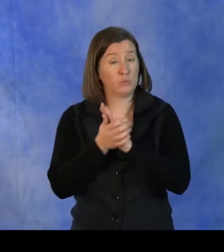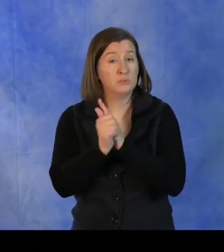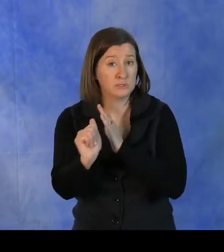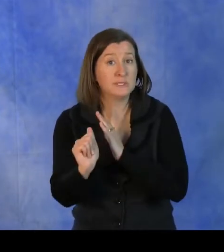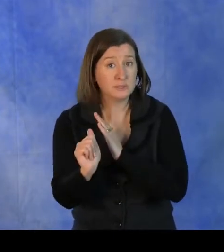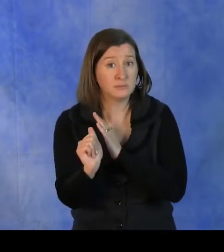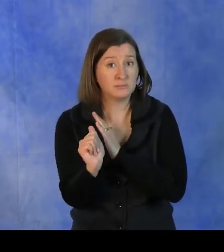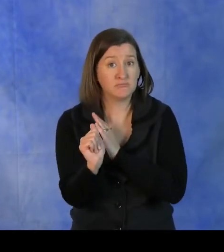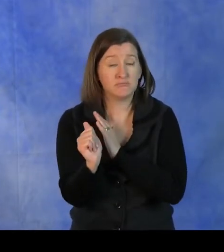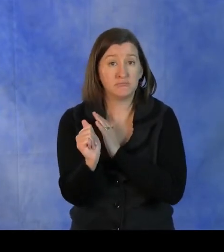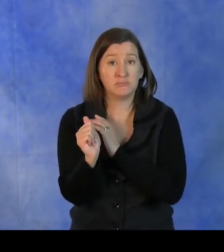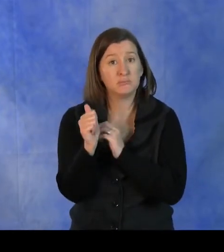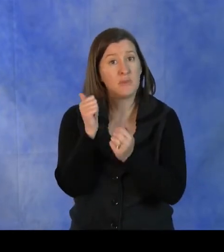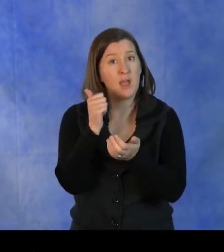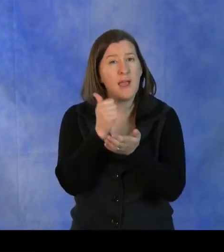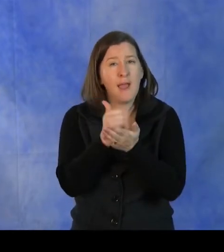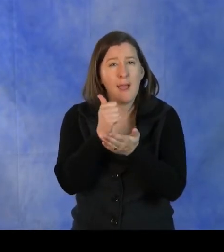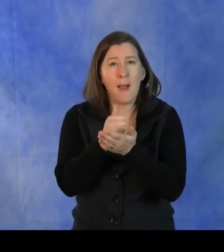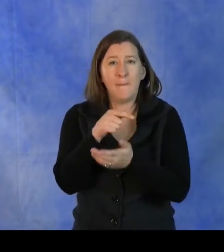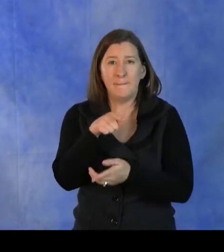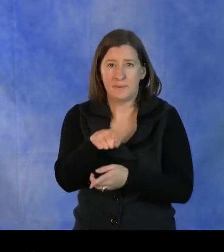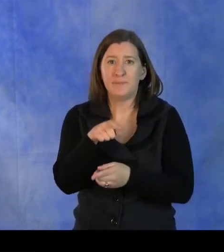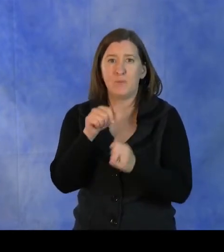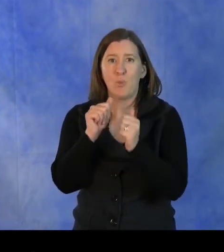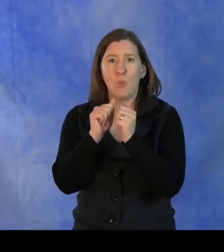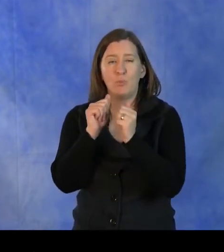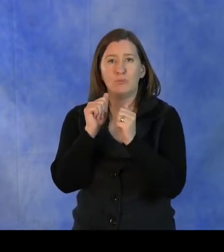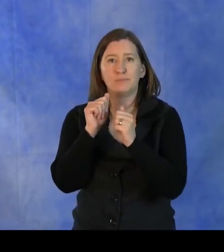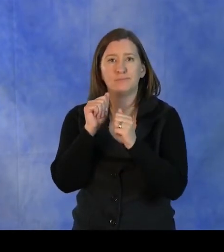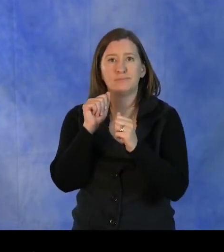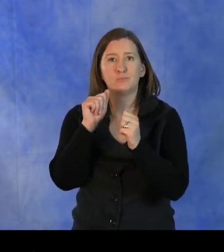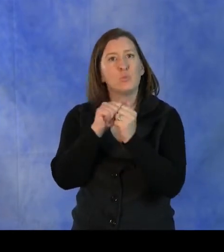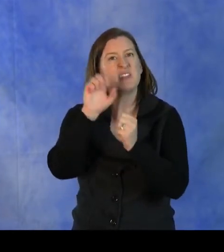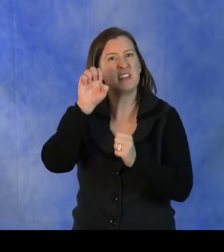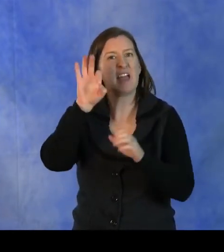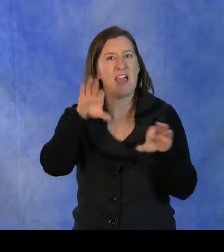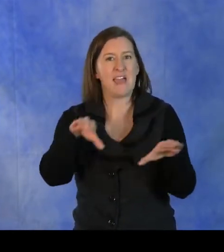Maybe they have really good social skills, and you